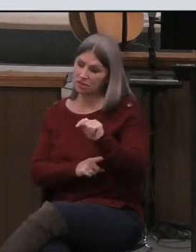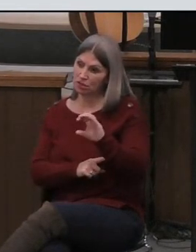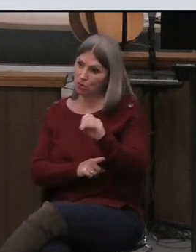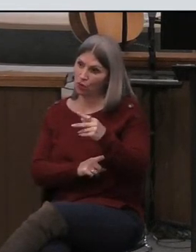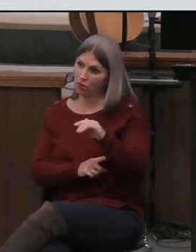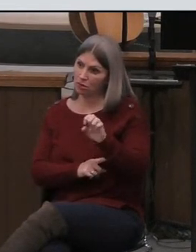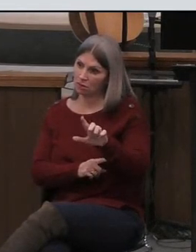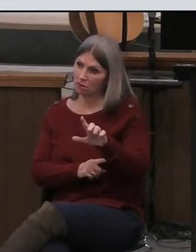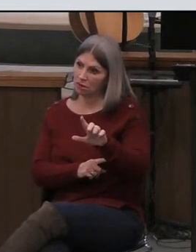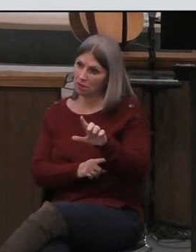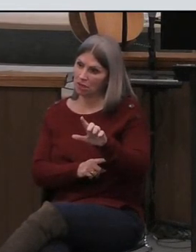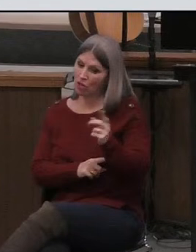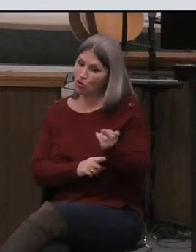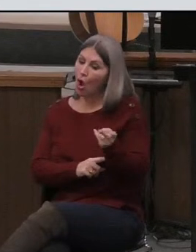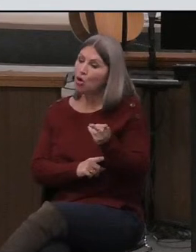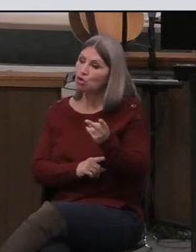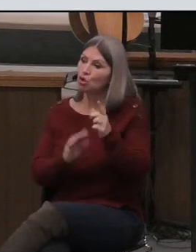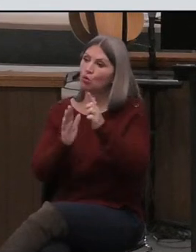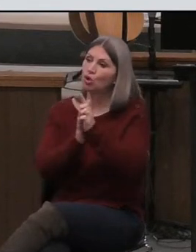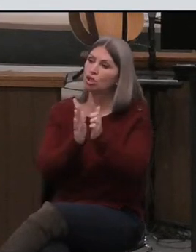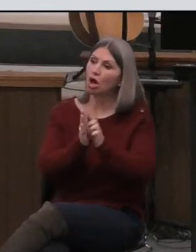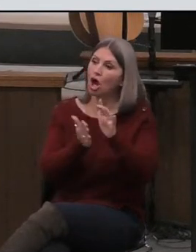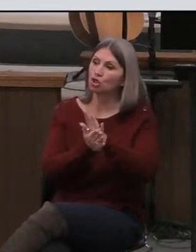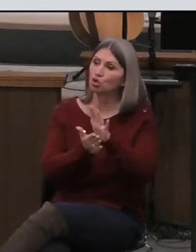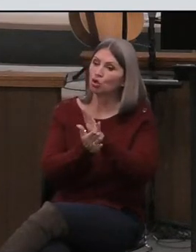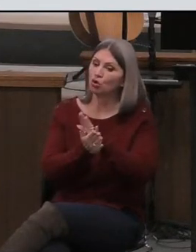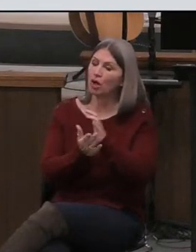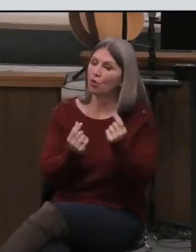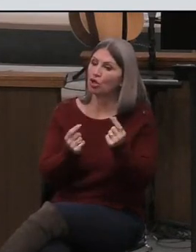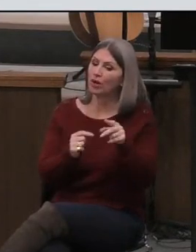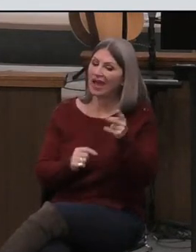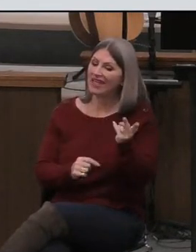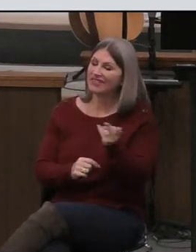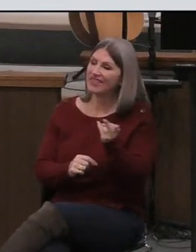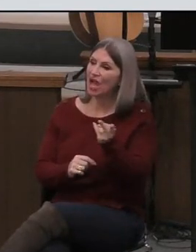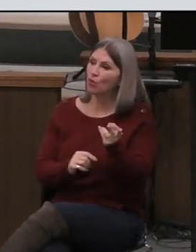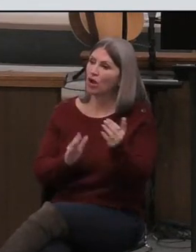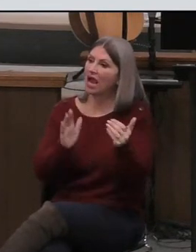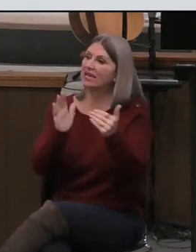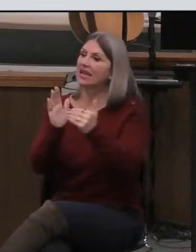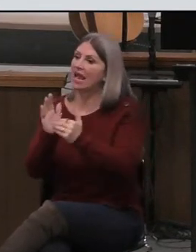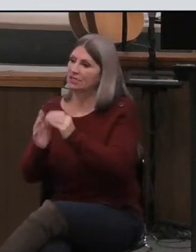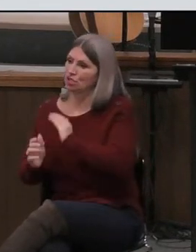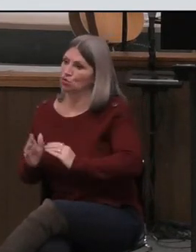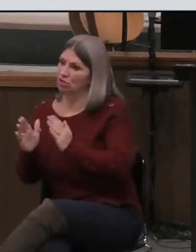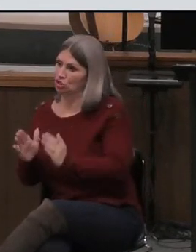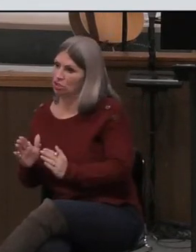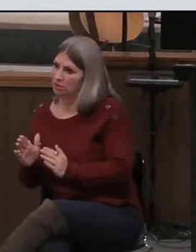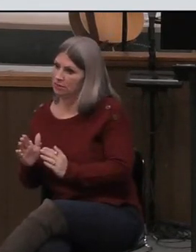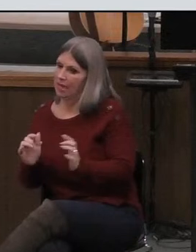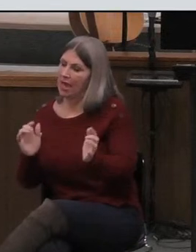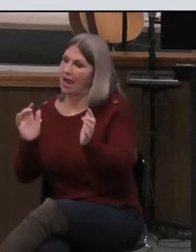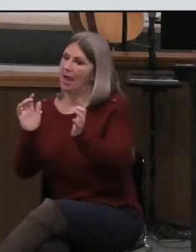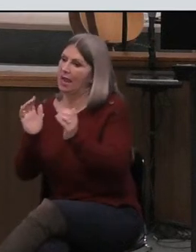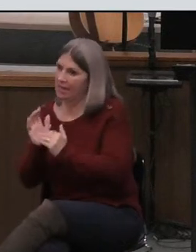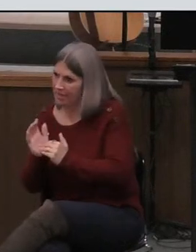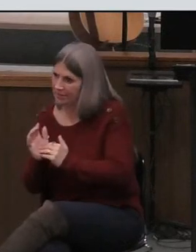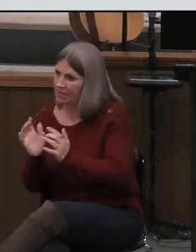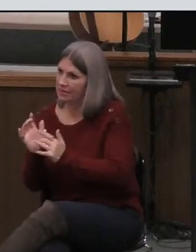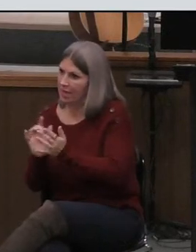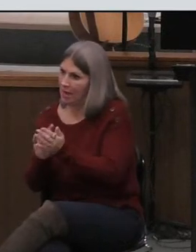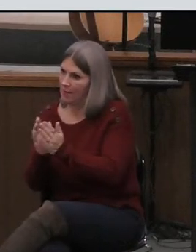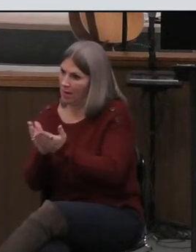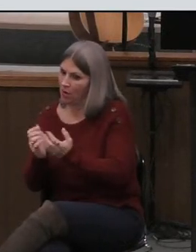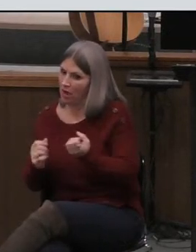law school that set out to prove that Christianity was wrong. And in the course